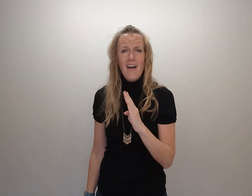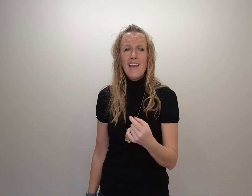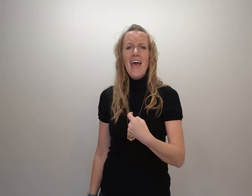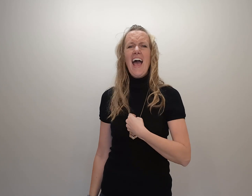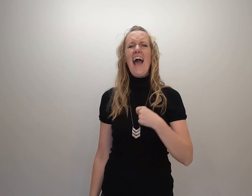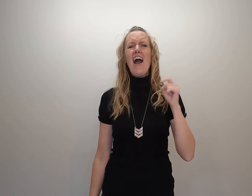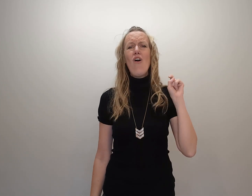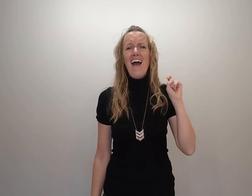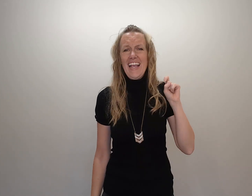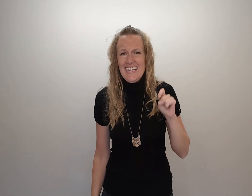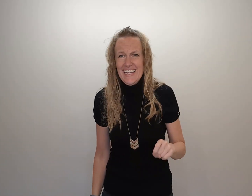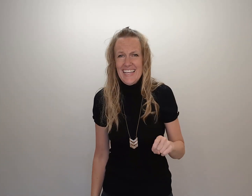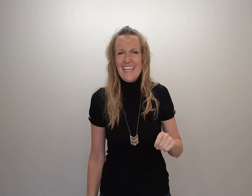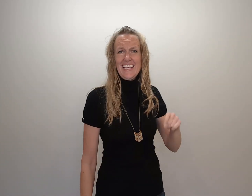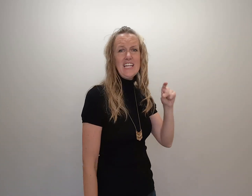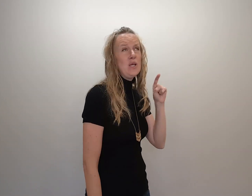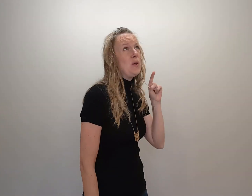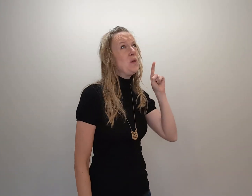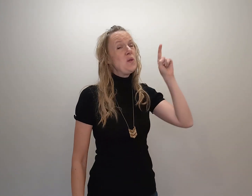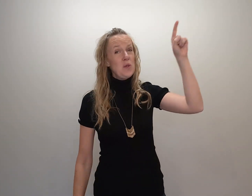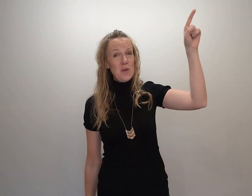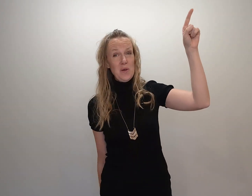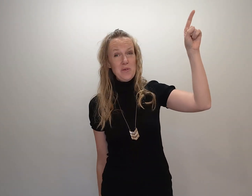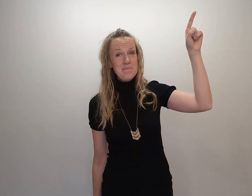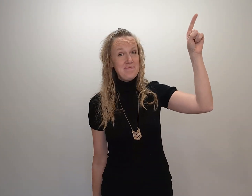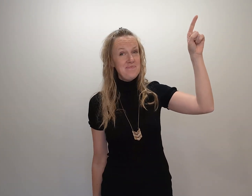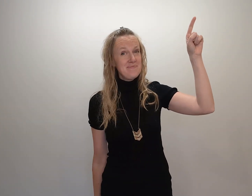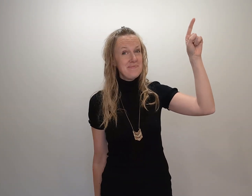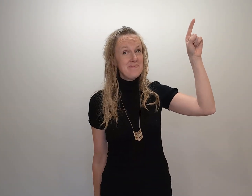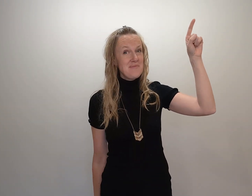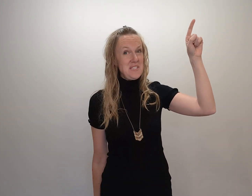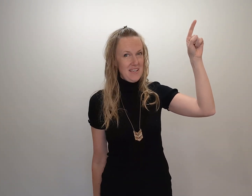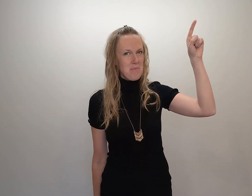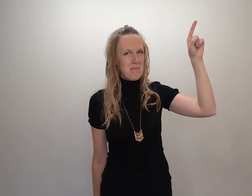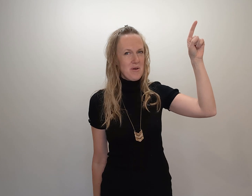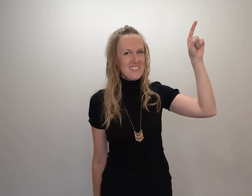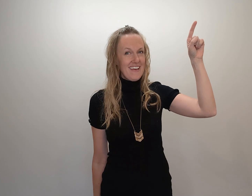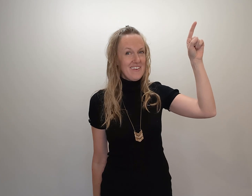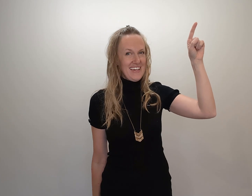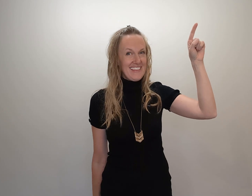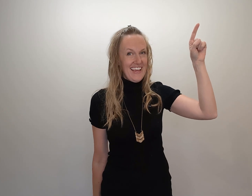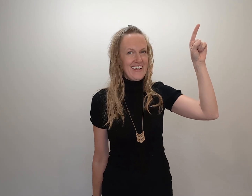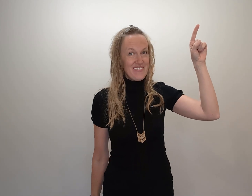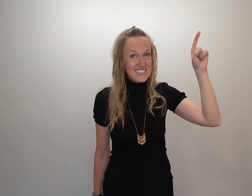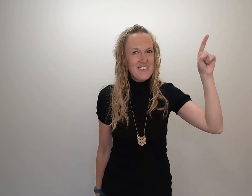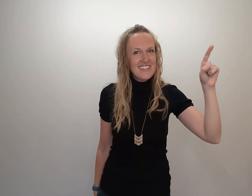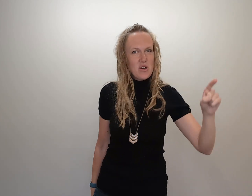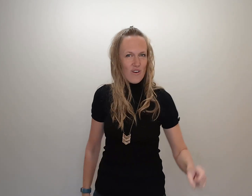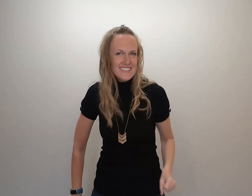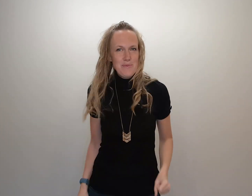God, how I need you. Can we put them both together? What do you think? First one in the chorus. We